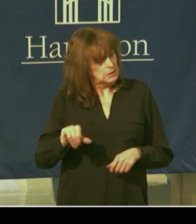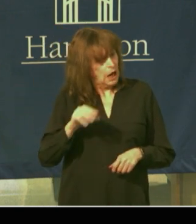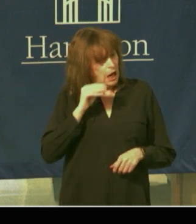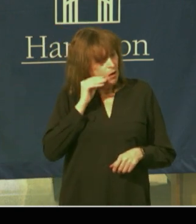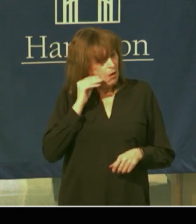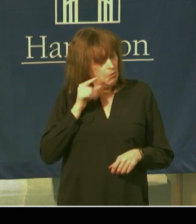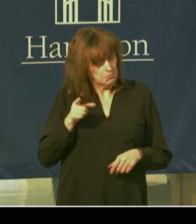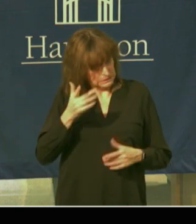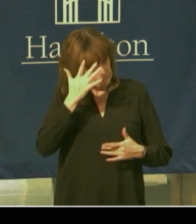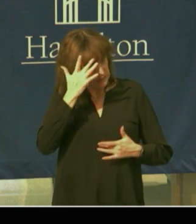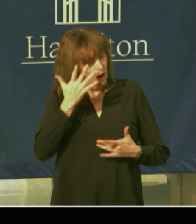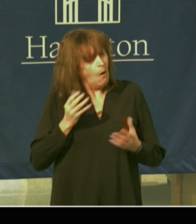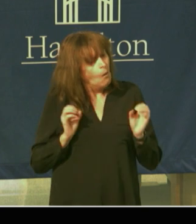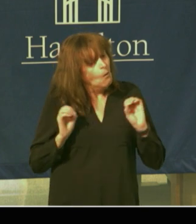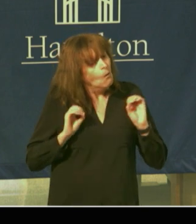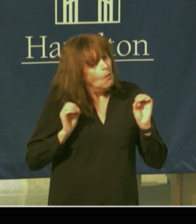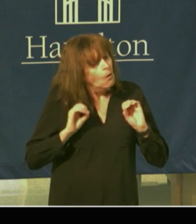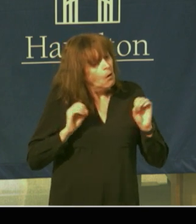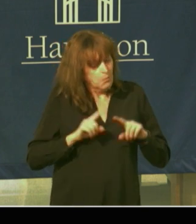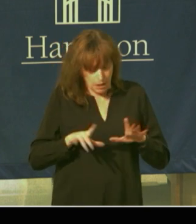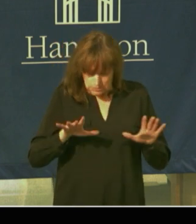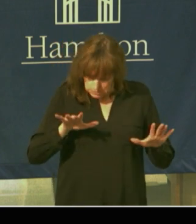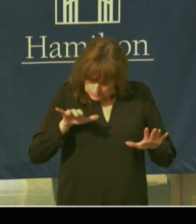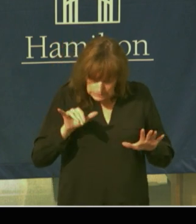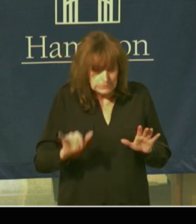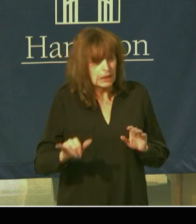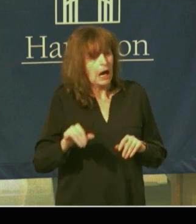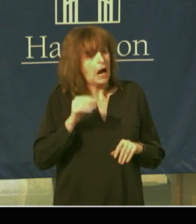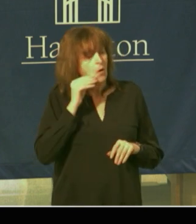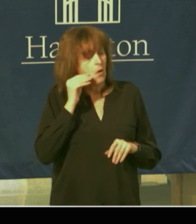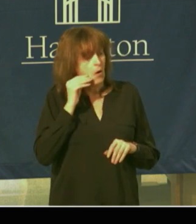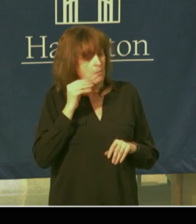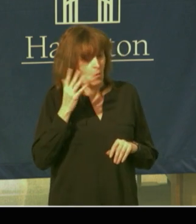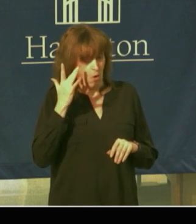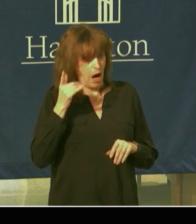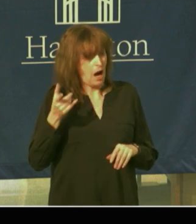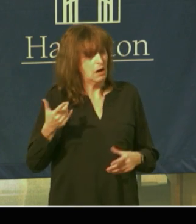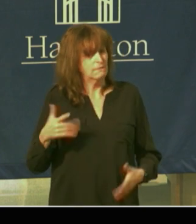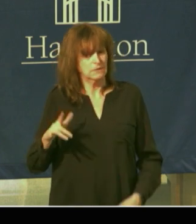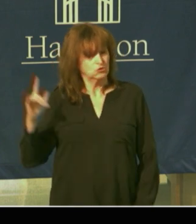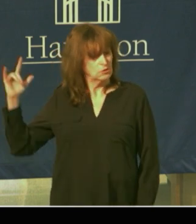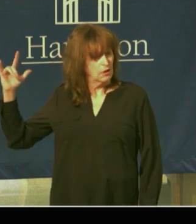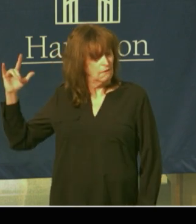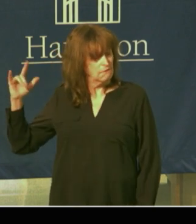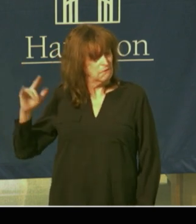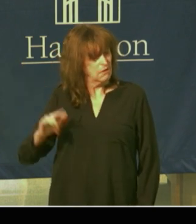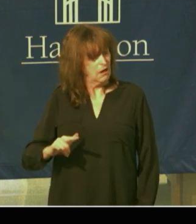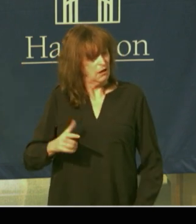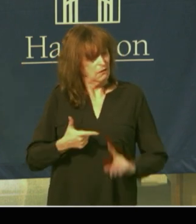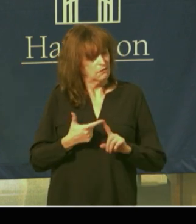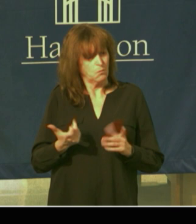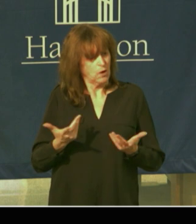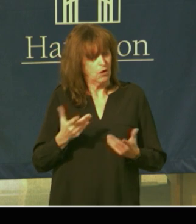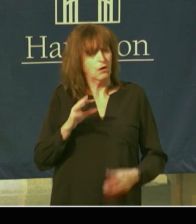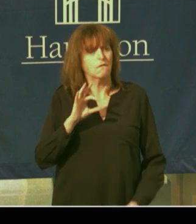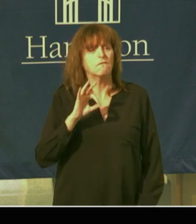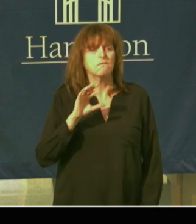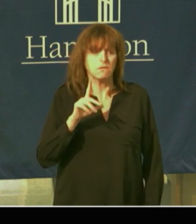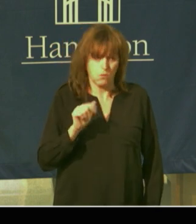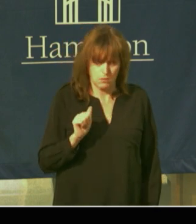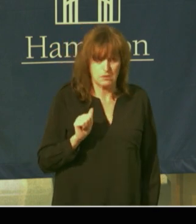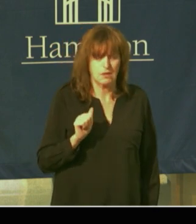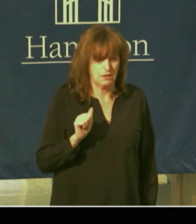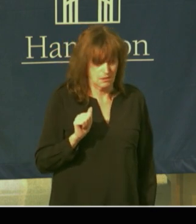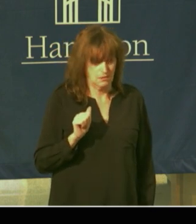for 14 days. So the notion is, when Jeanette was in Florida has cases, I think they just declared a